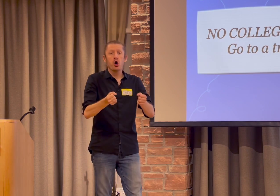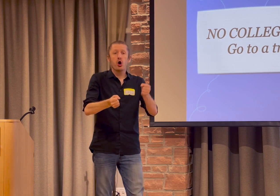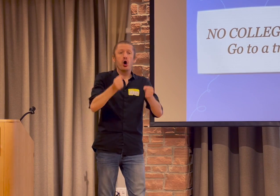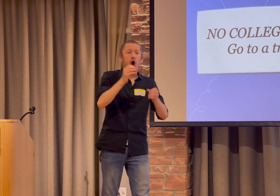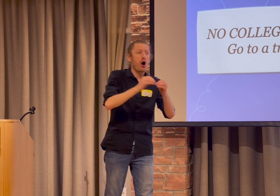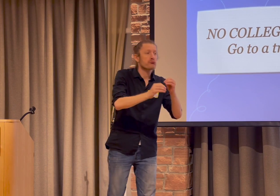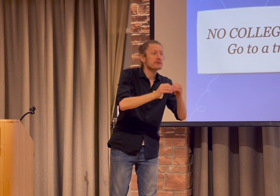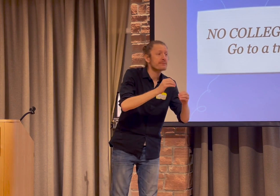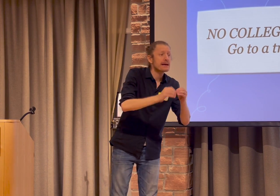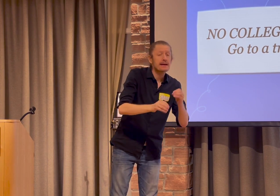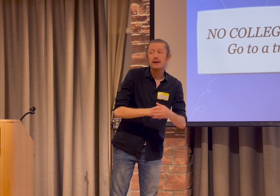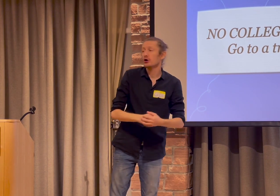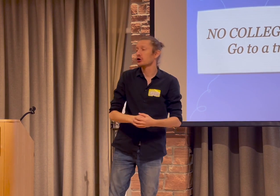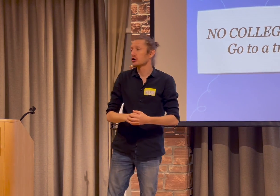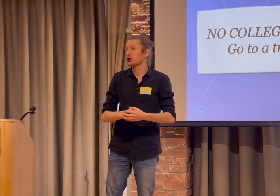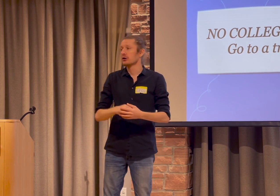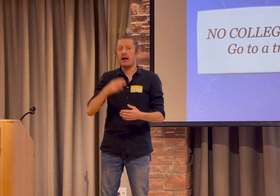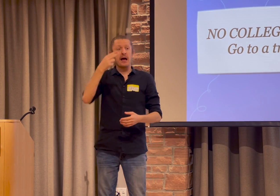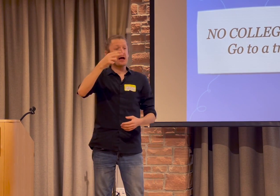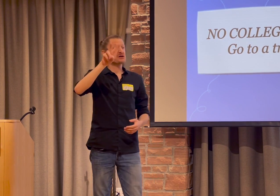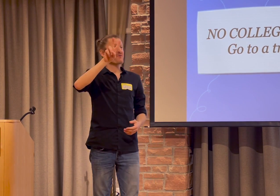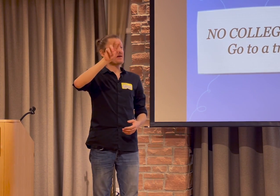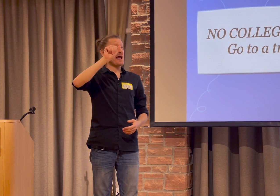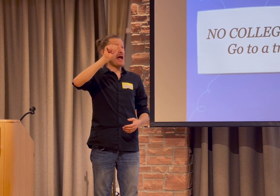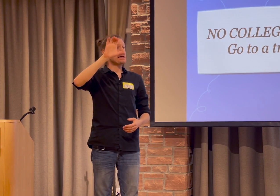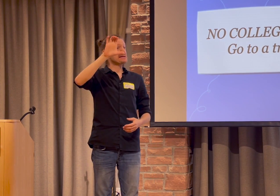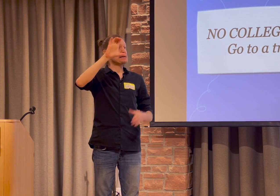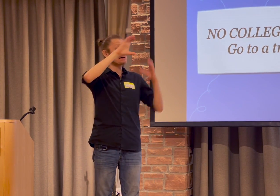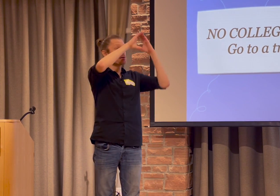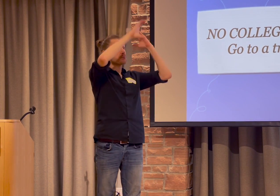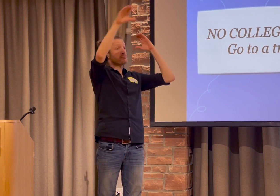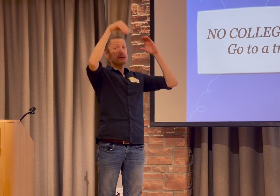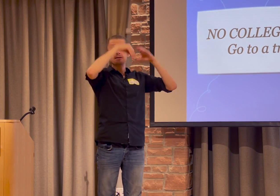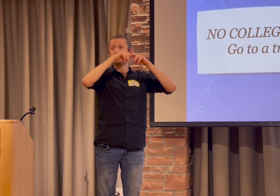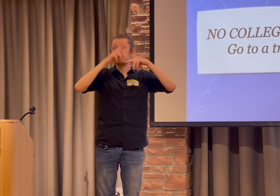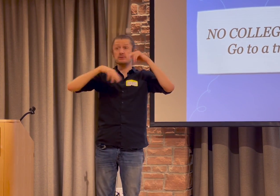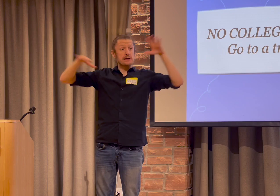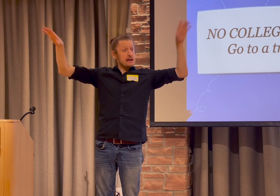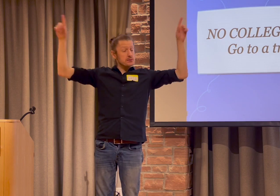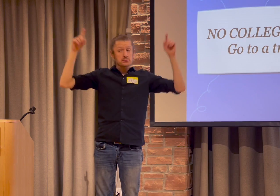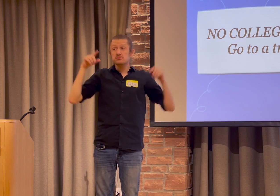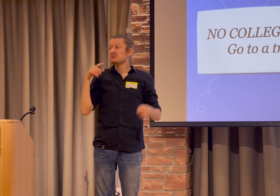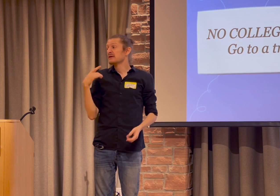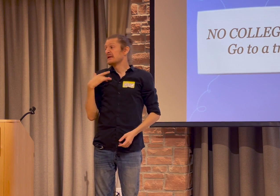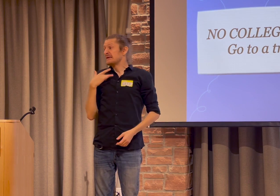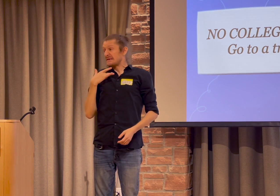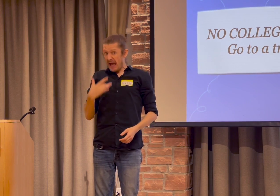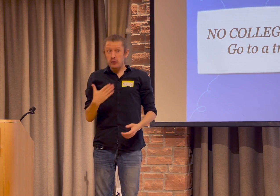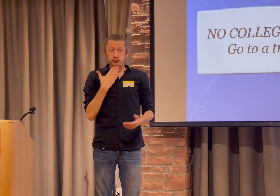So trade schools include things like plumbing, car repair, HVAC.